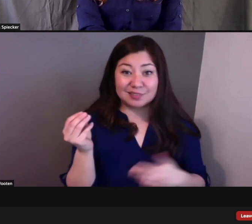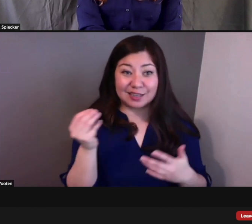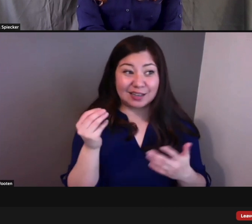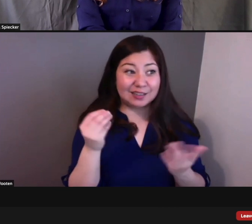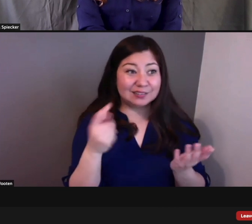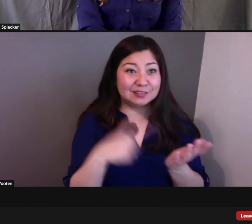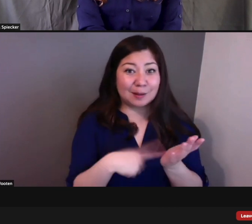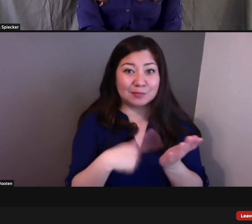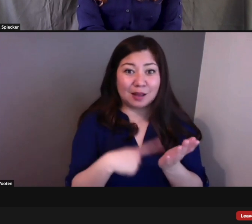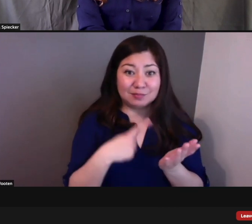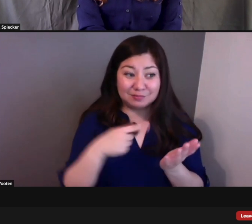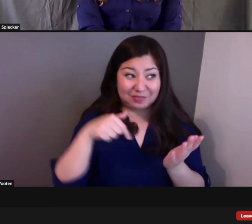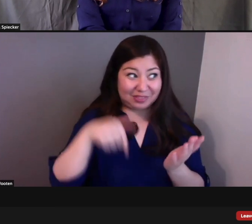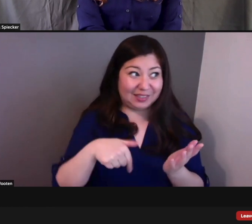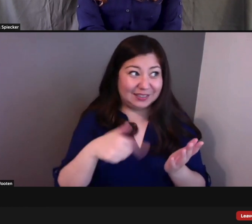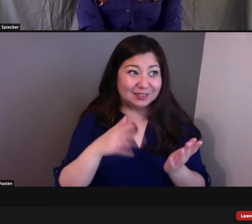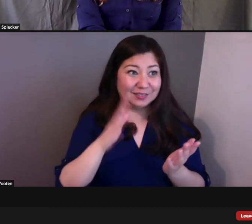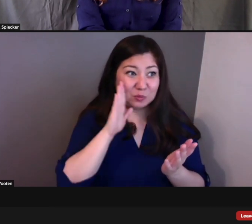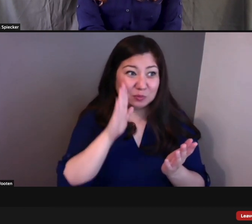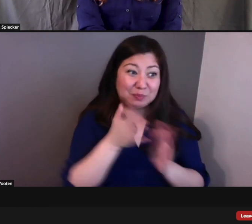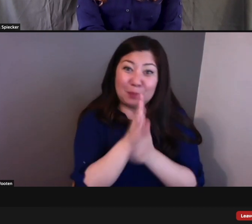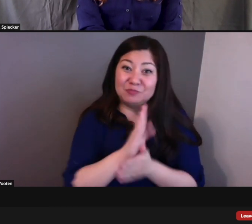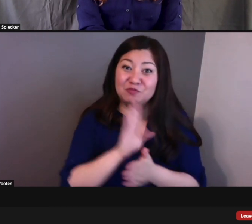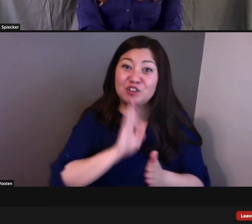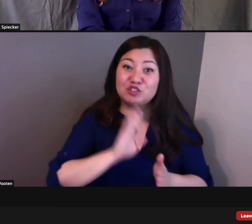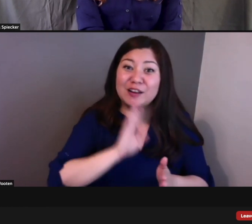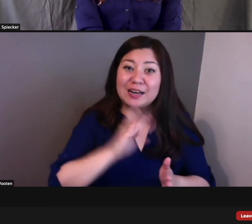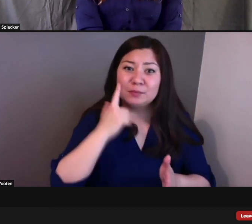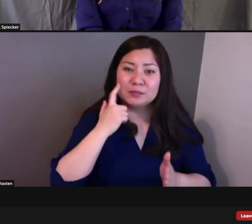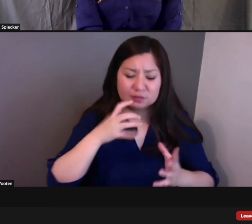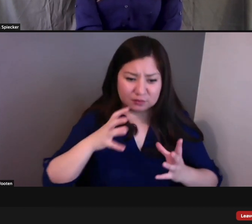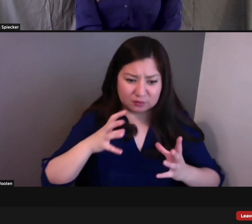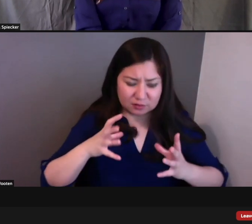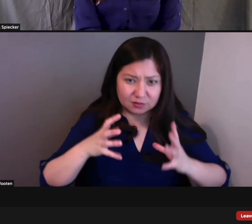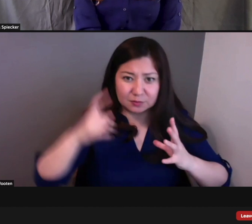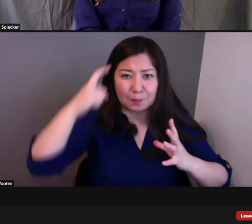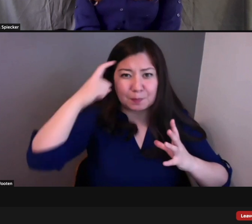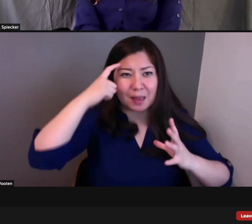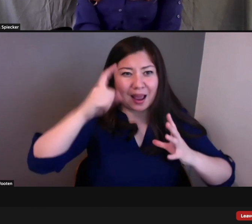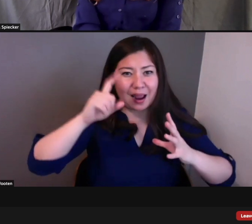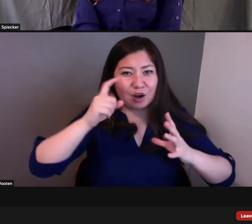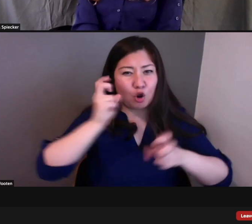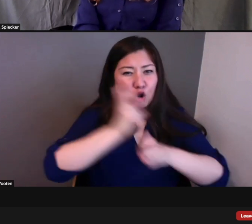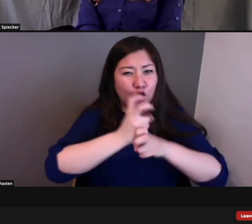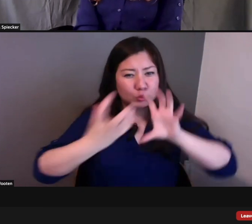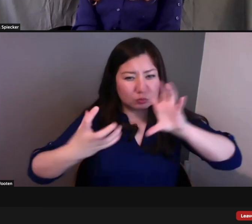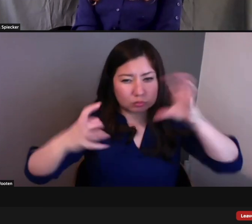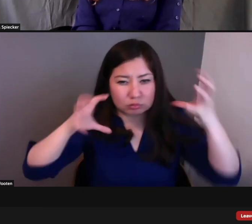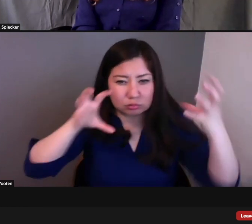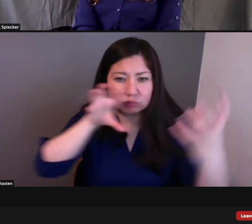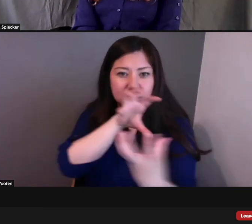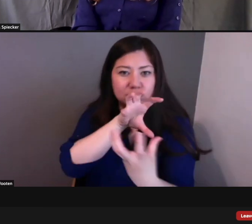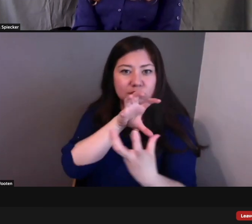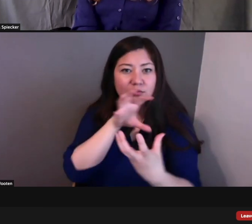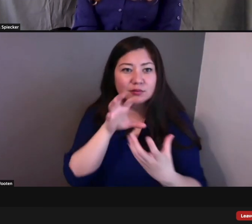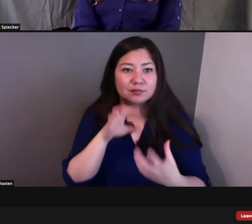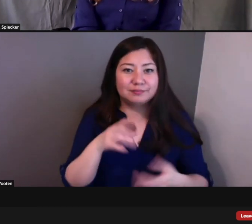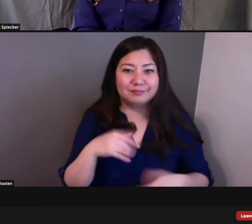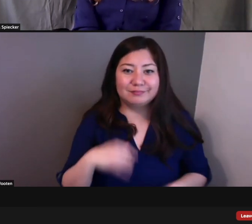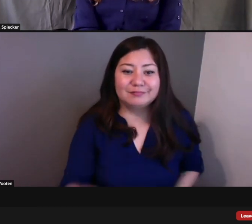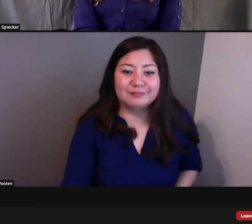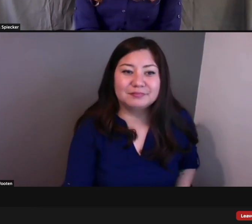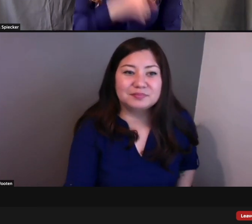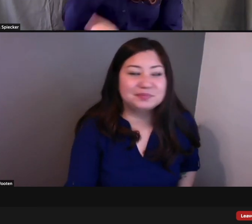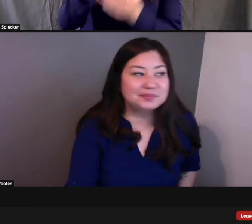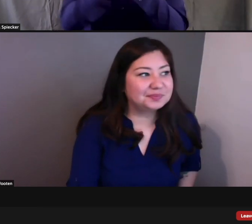not smooth when we're trying to do this quote unquote new ASL. I grew up orally, so